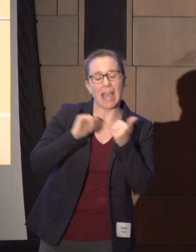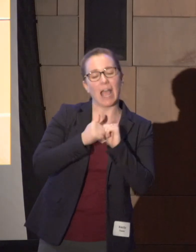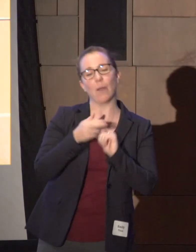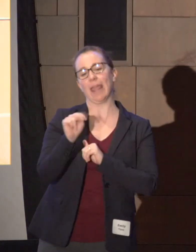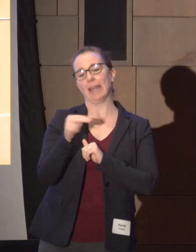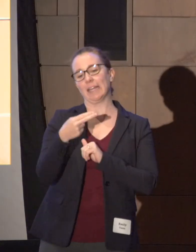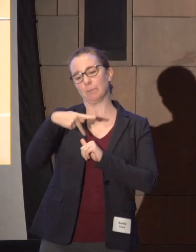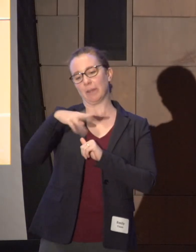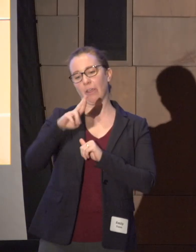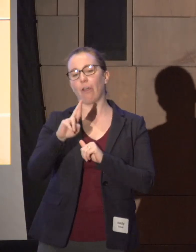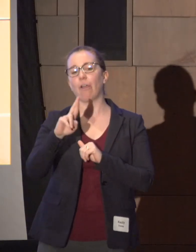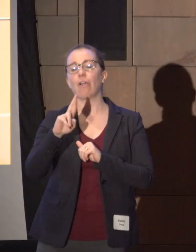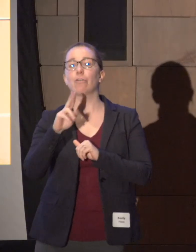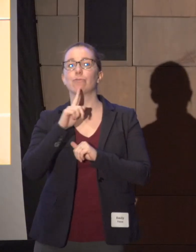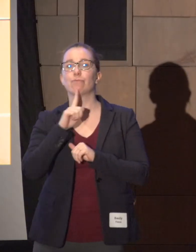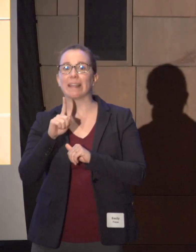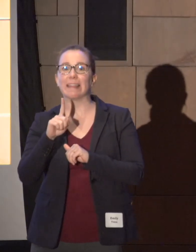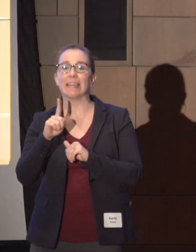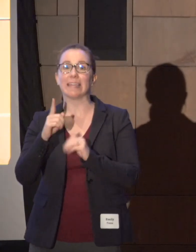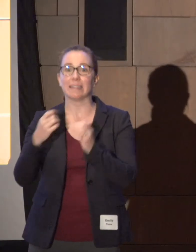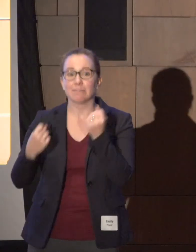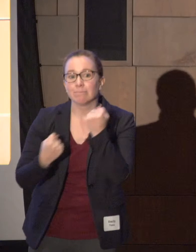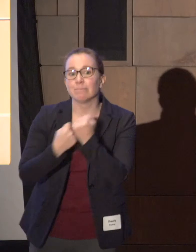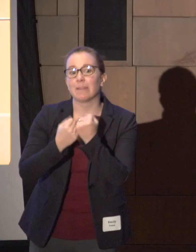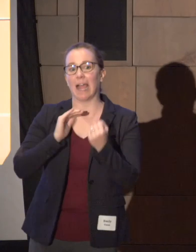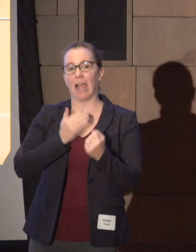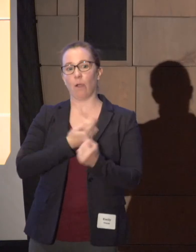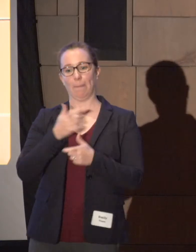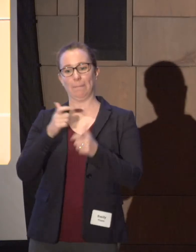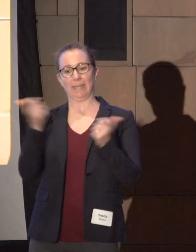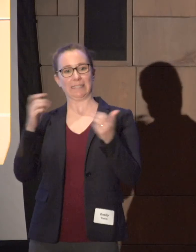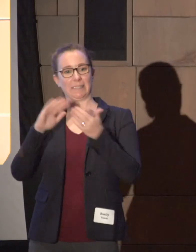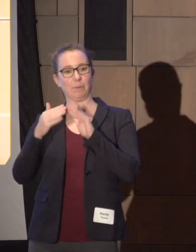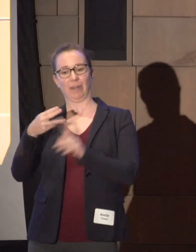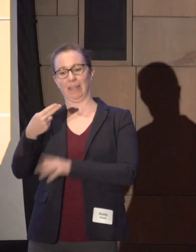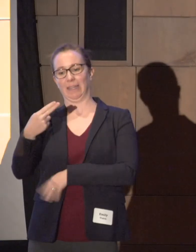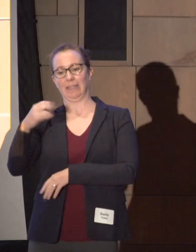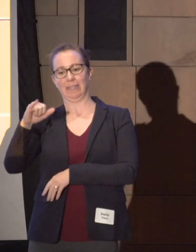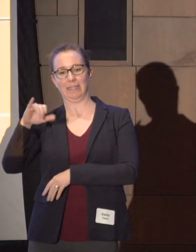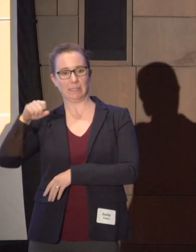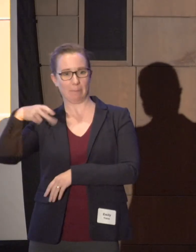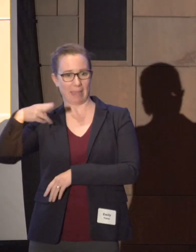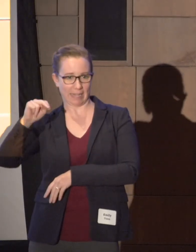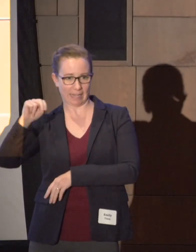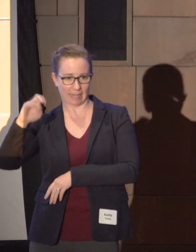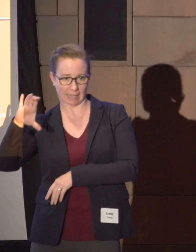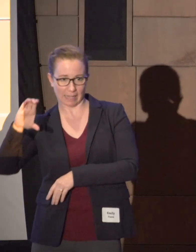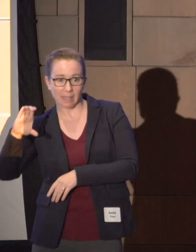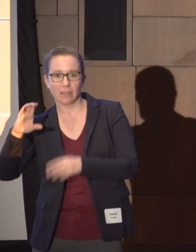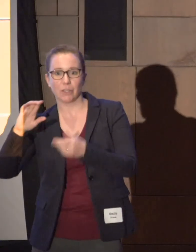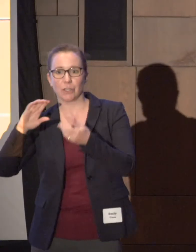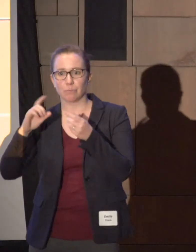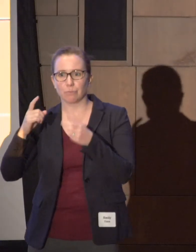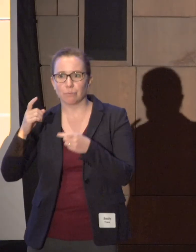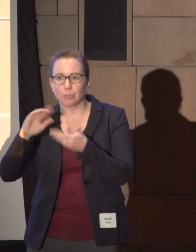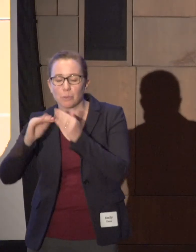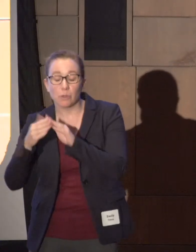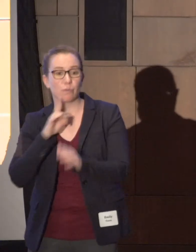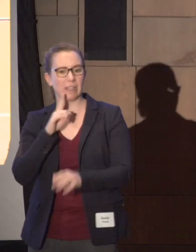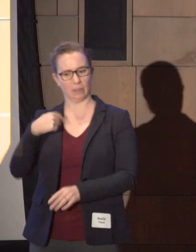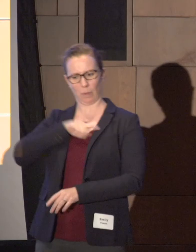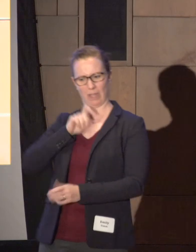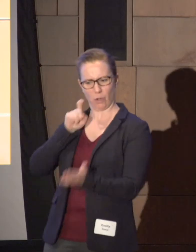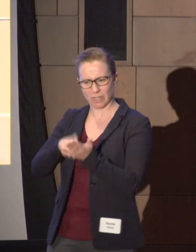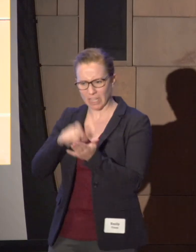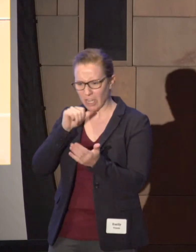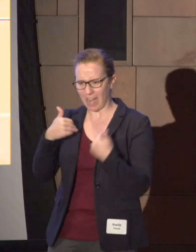state's largest minority group, our Hispanic community. When we realized there was no local news in Spanish about the pandemic,